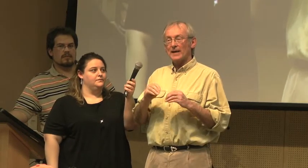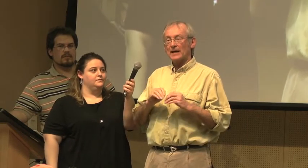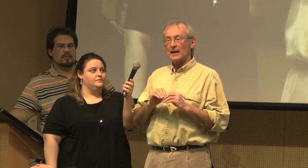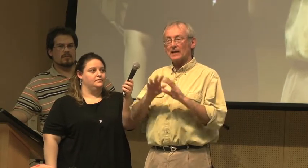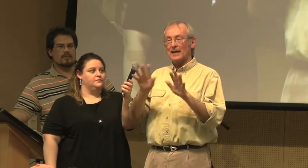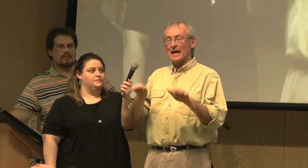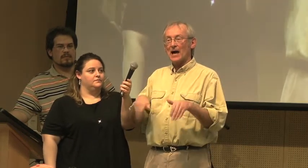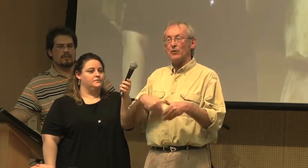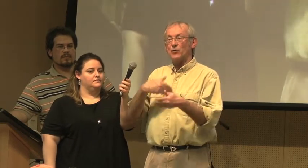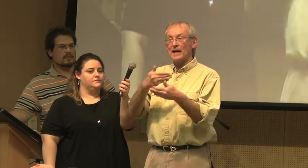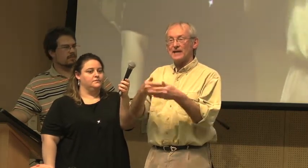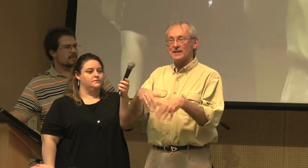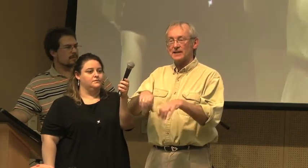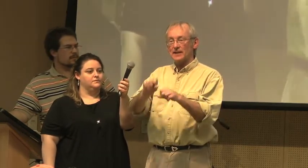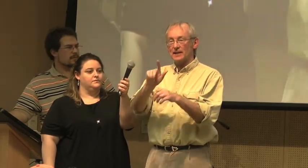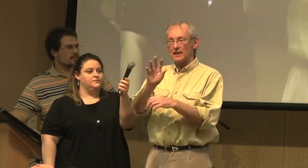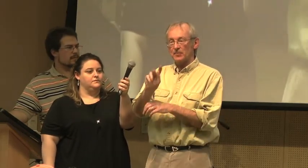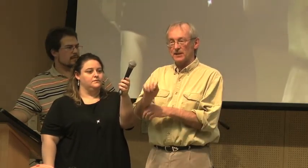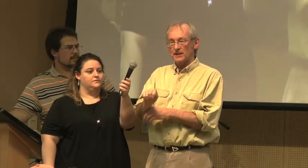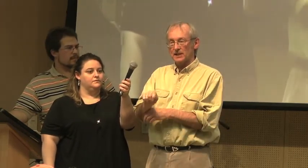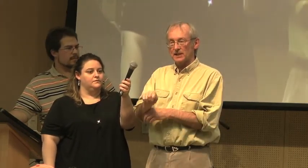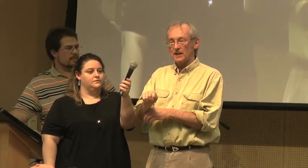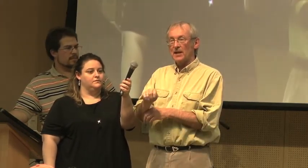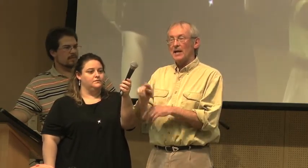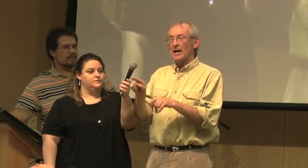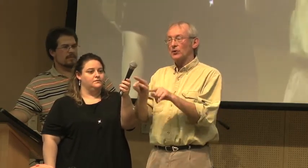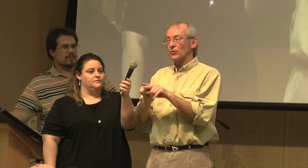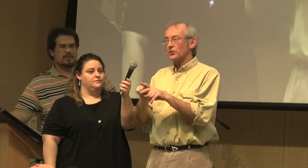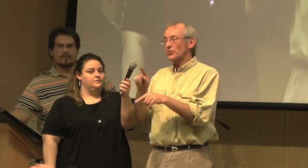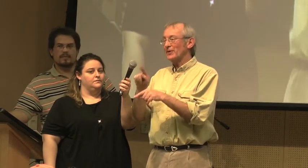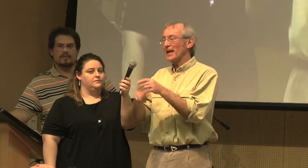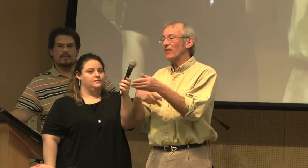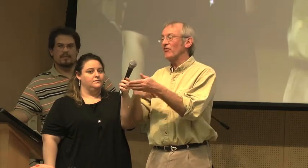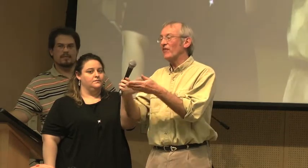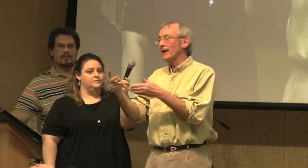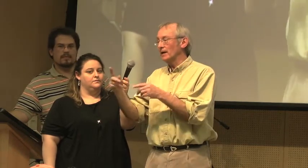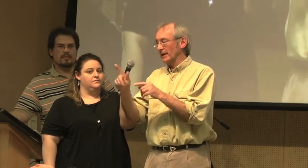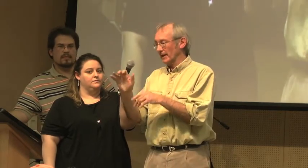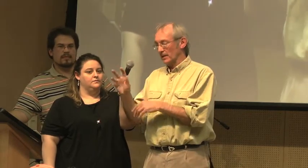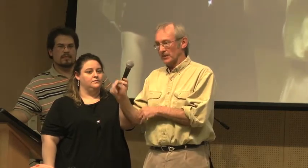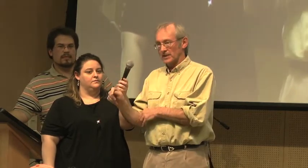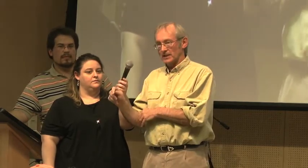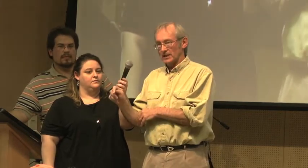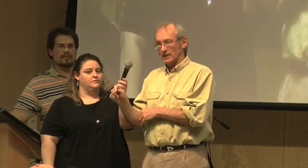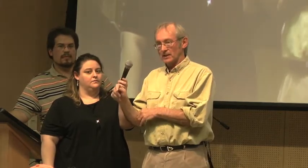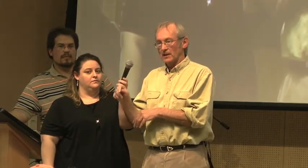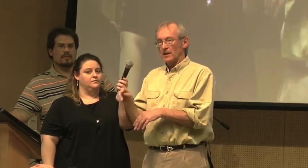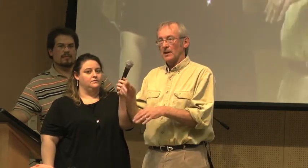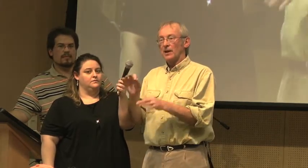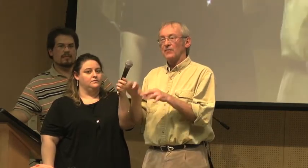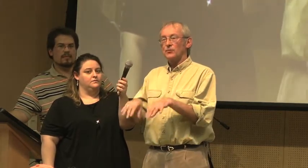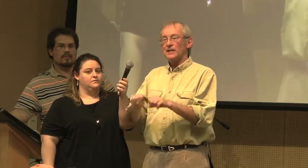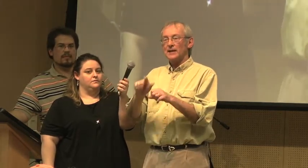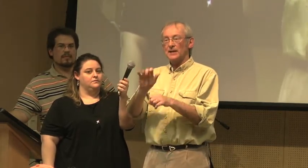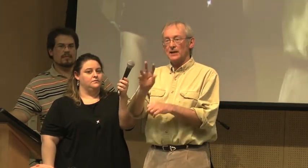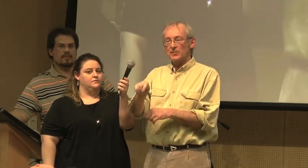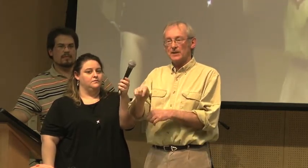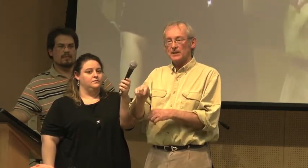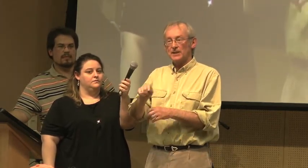it clear how you get to take the LAPT, and also you cannot fail the LAPT. If you take the LAPT,